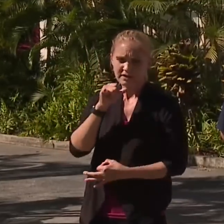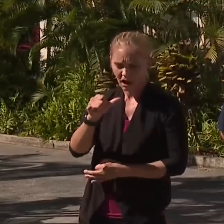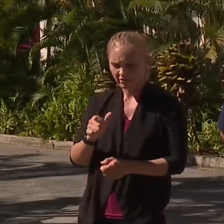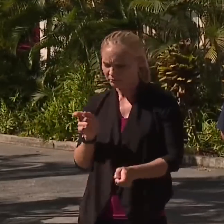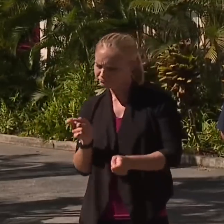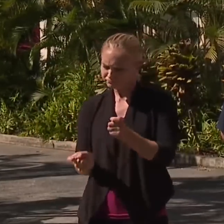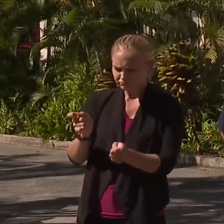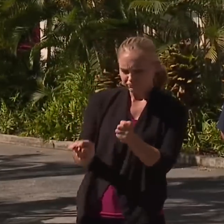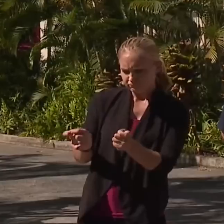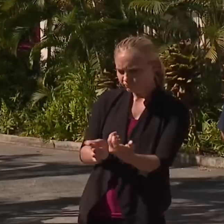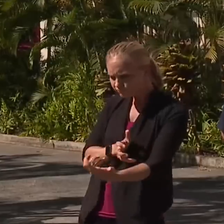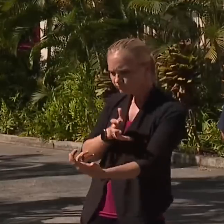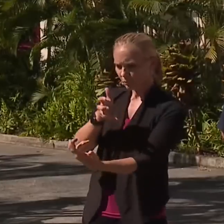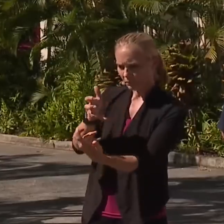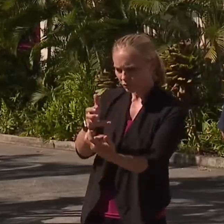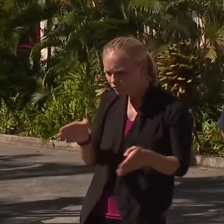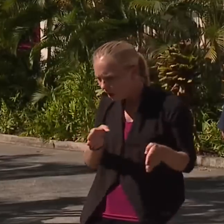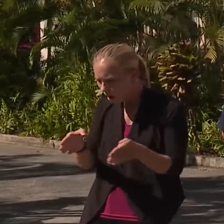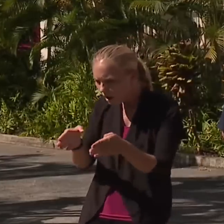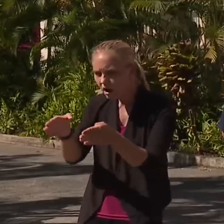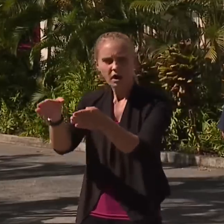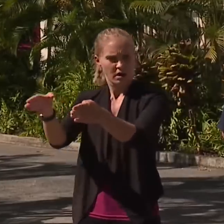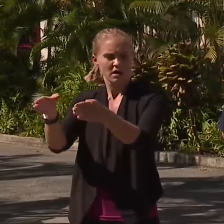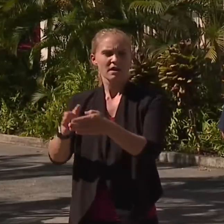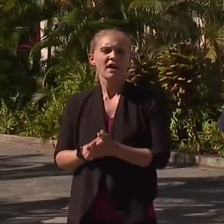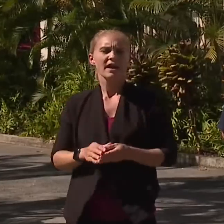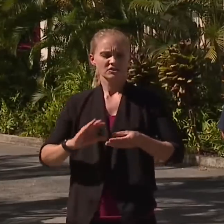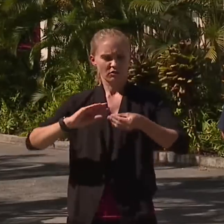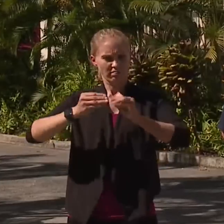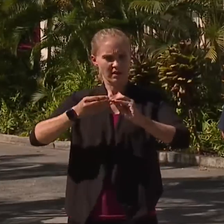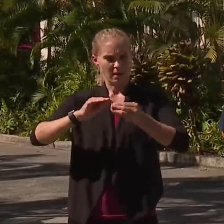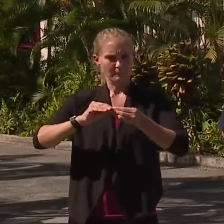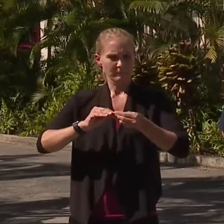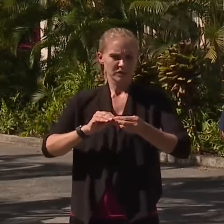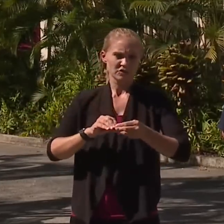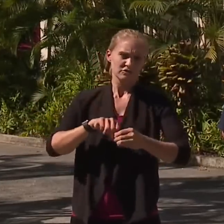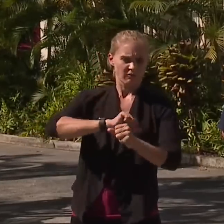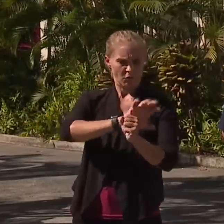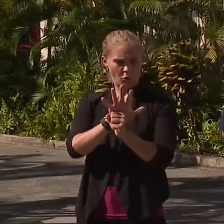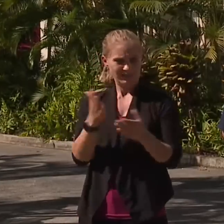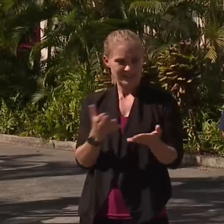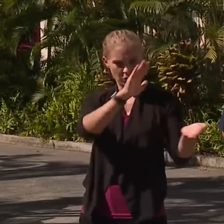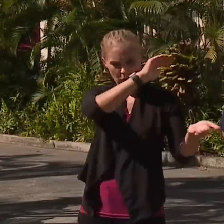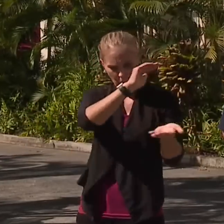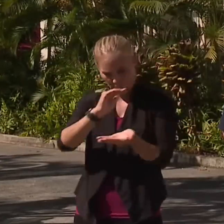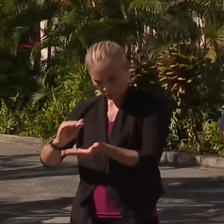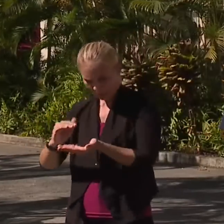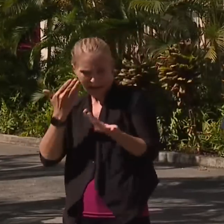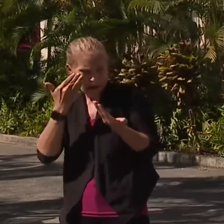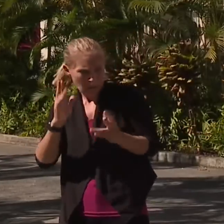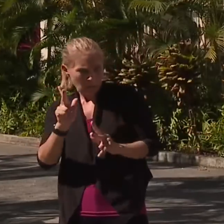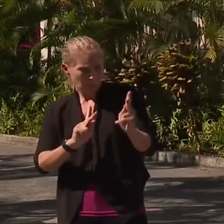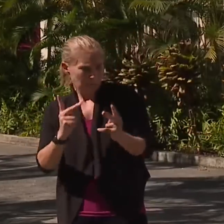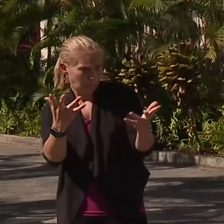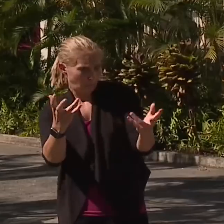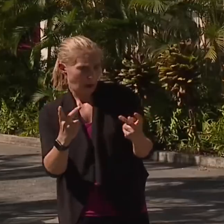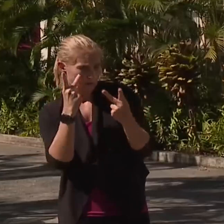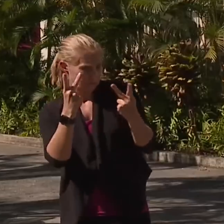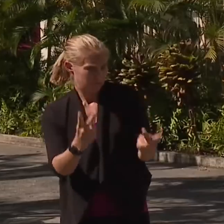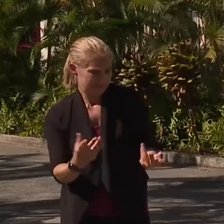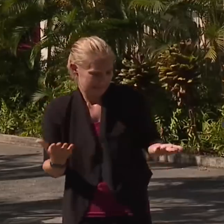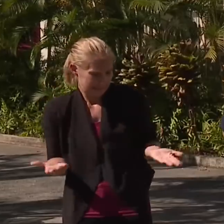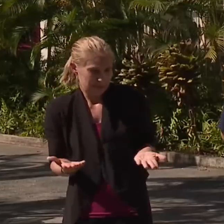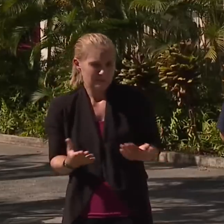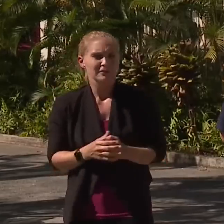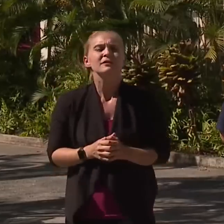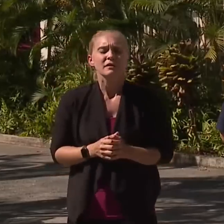improve as we go along. Until we bring down the case number on Oahu, I don't know how many visitors will be coming here. And until we can